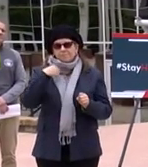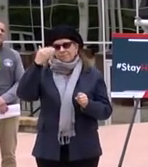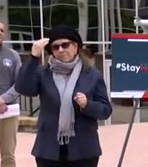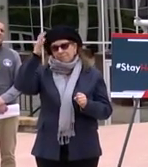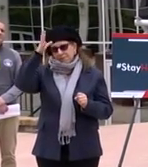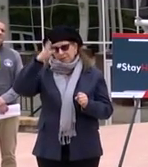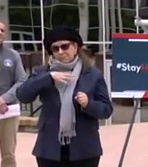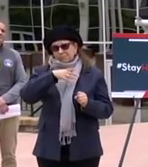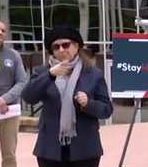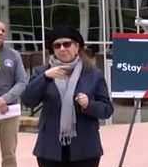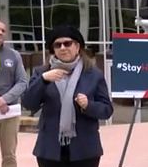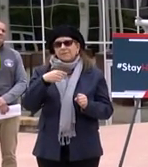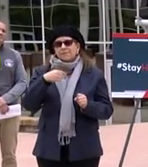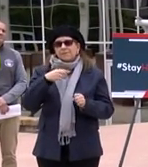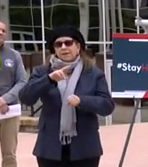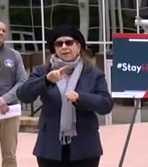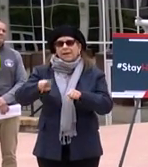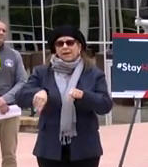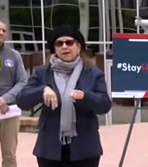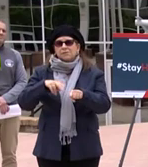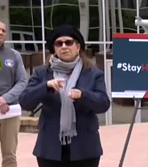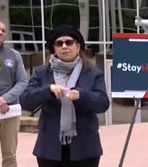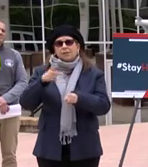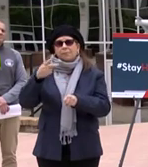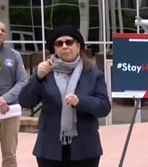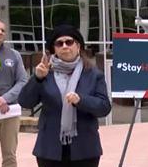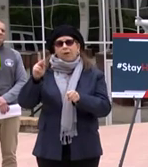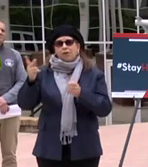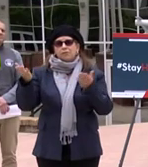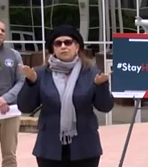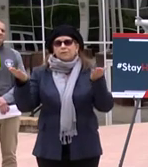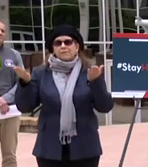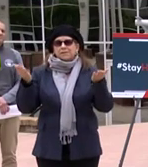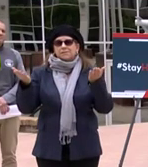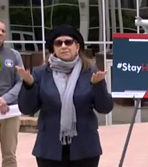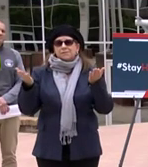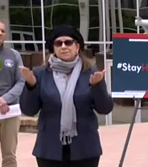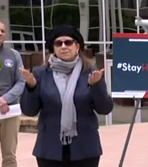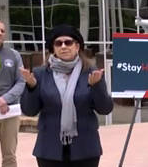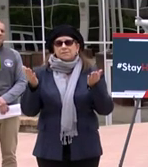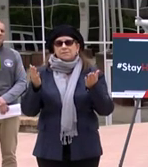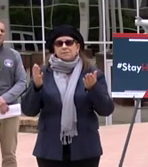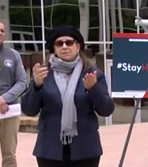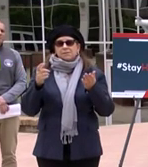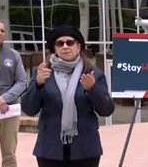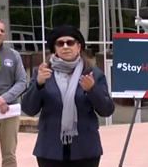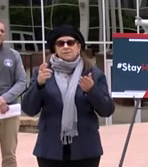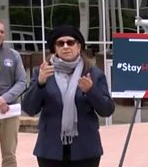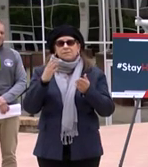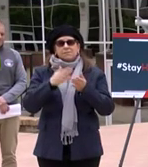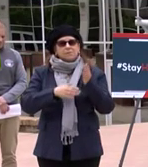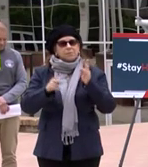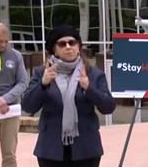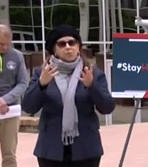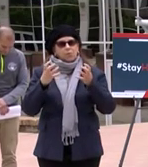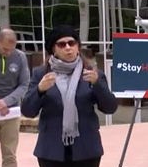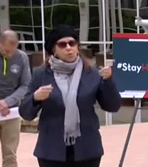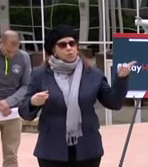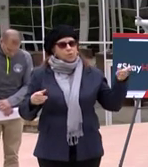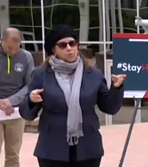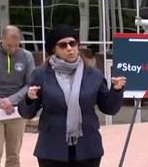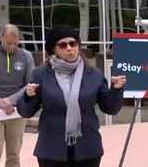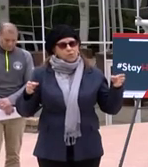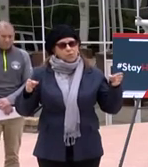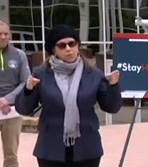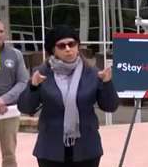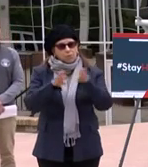Park Service because of the federal lands, but there's been calls from some people to close down more roads or kind of expand sidewalks into roadways to